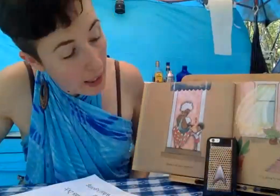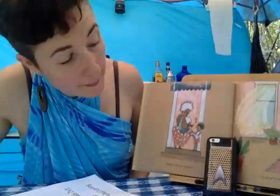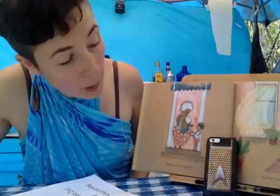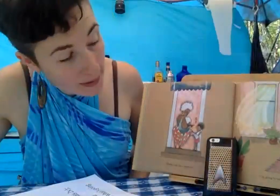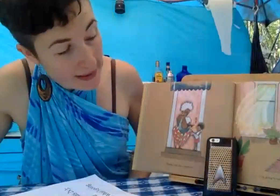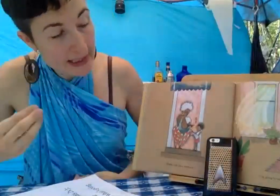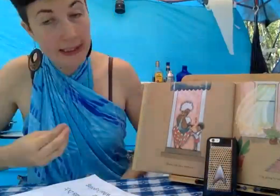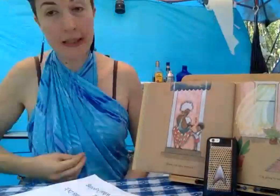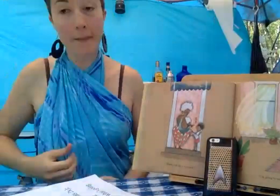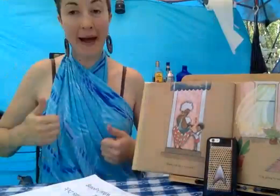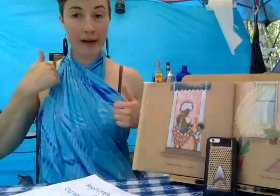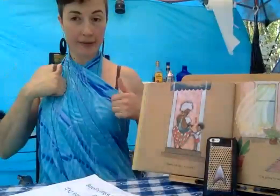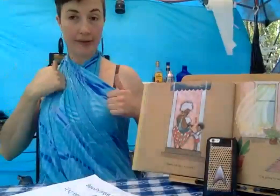"I'm going to take a bath.